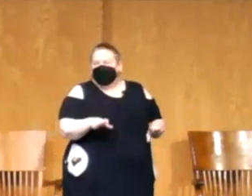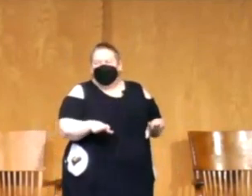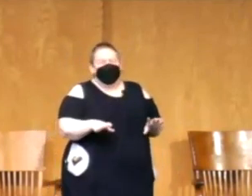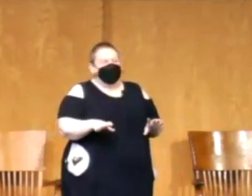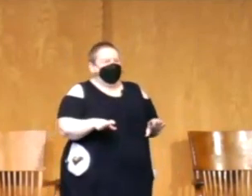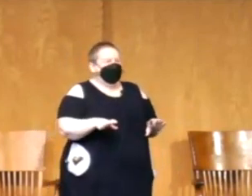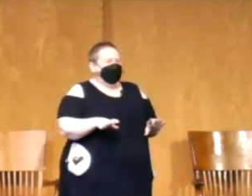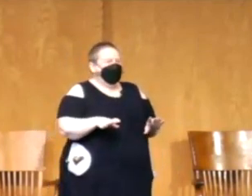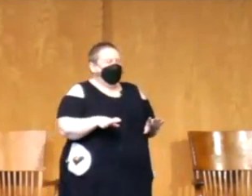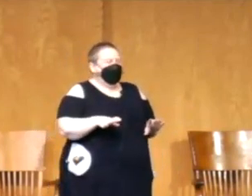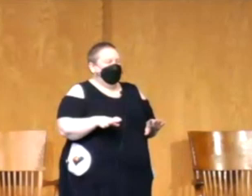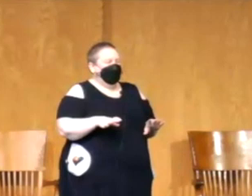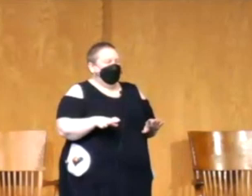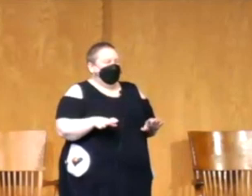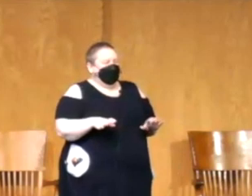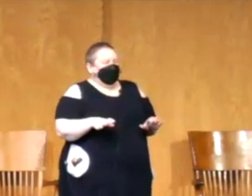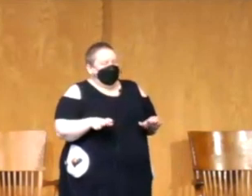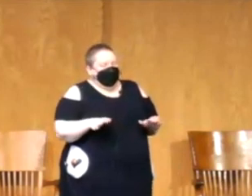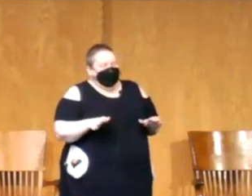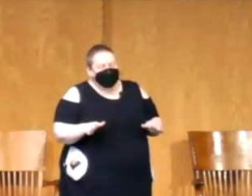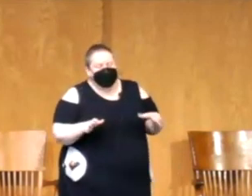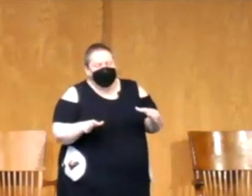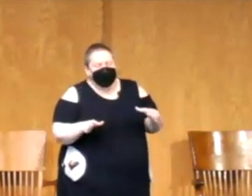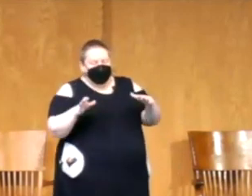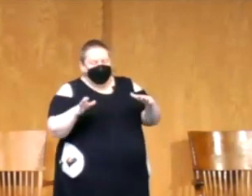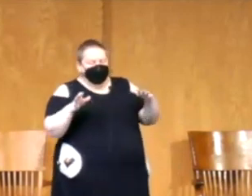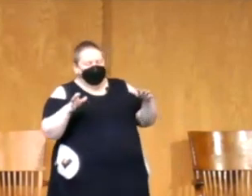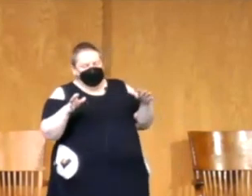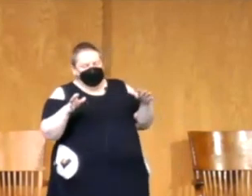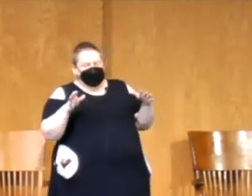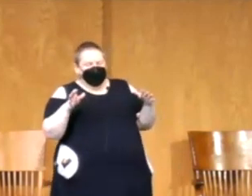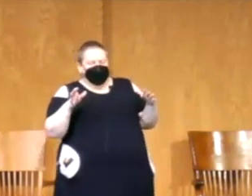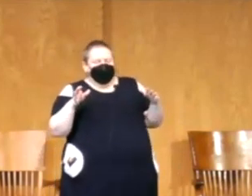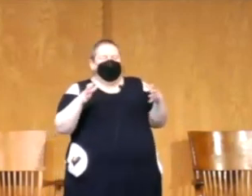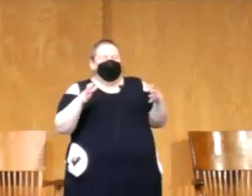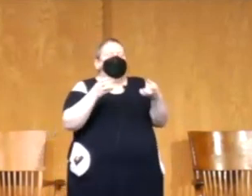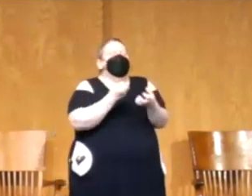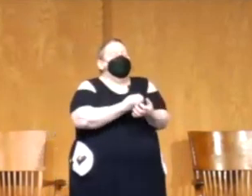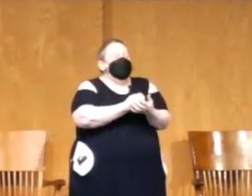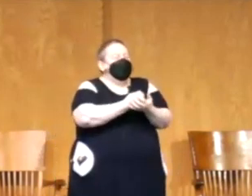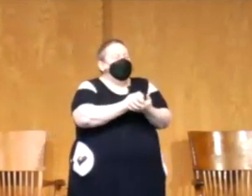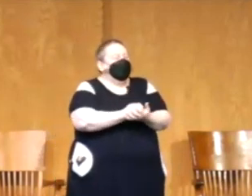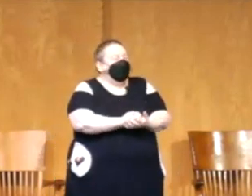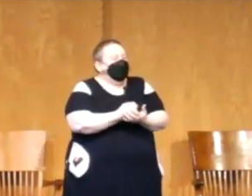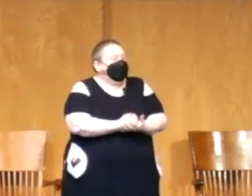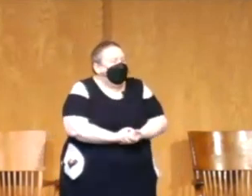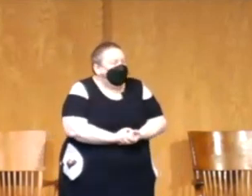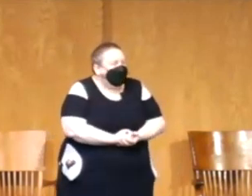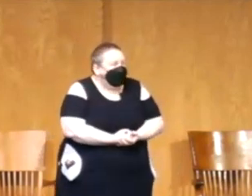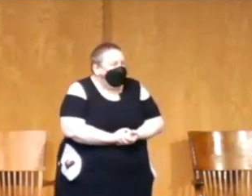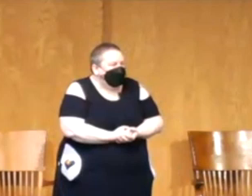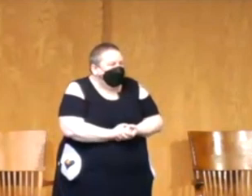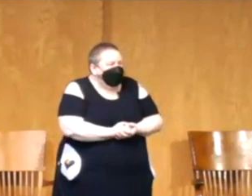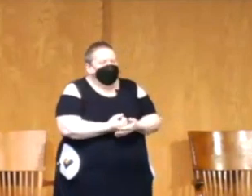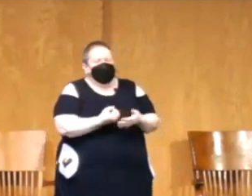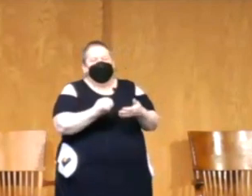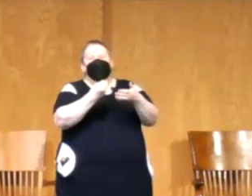spiritual traditions is that we treasure the